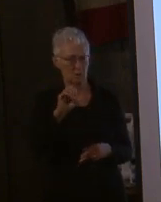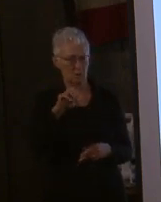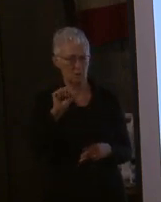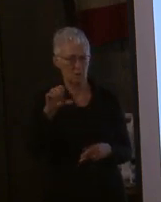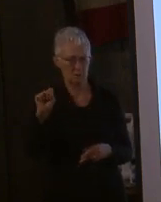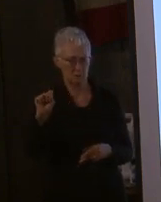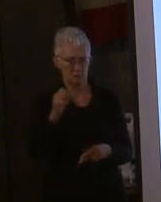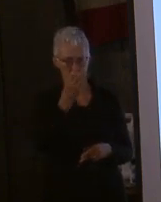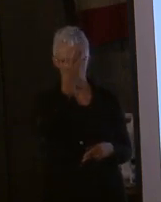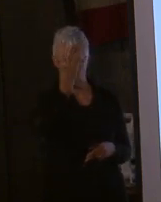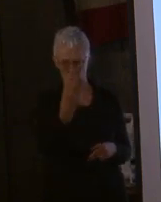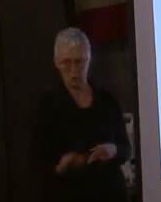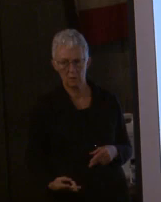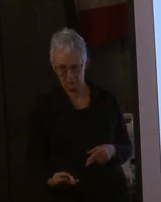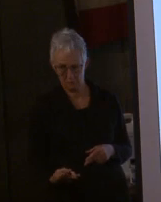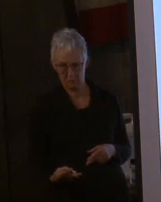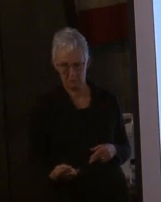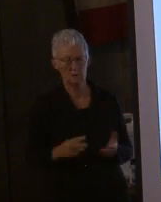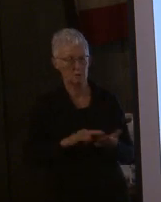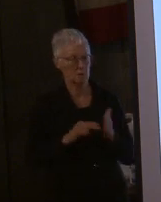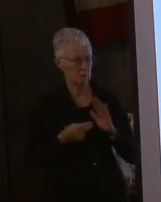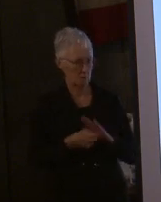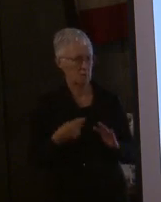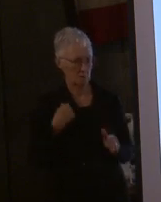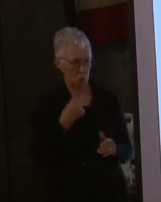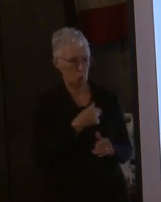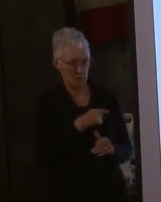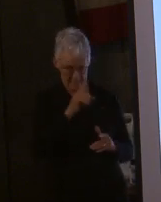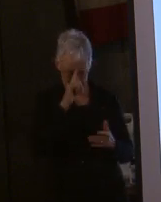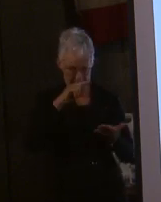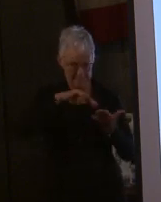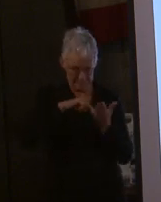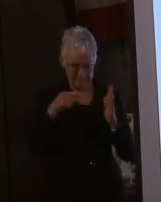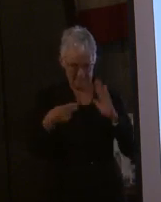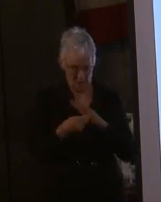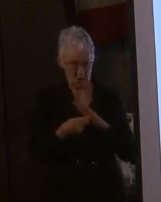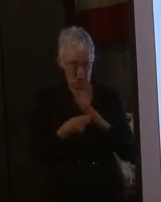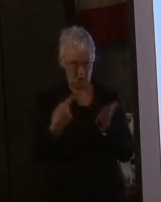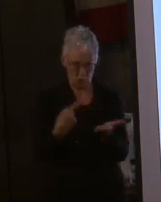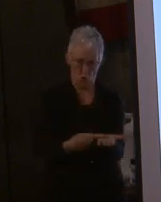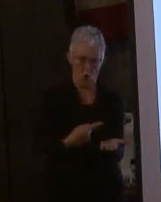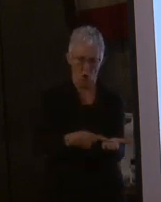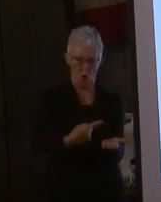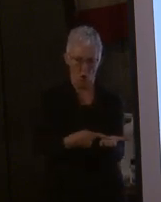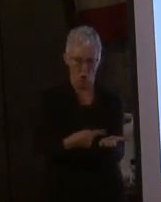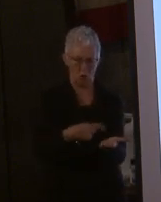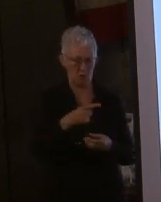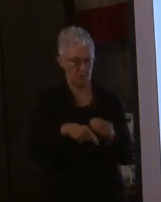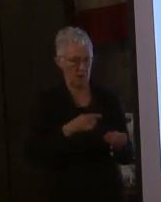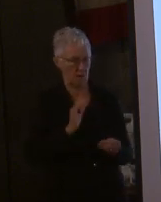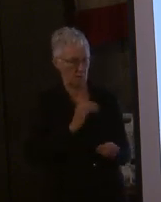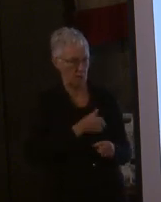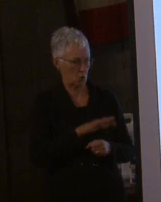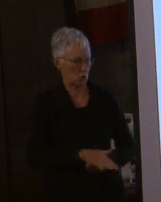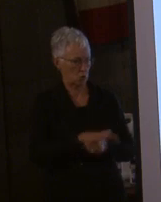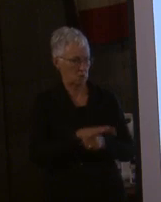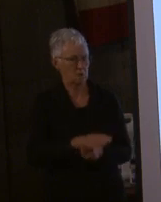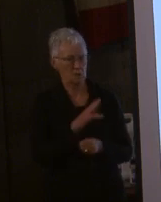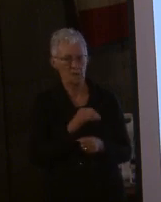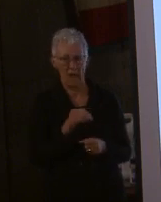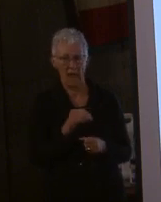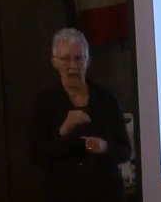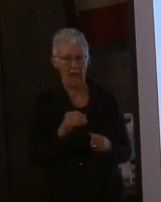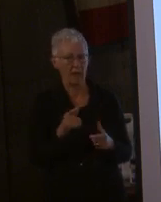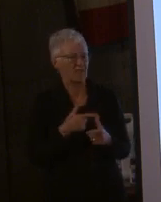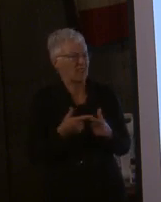effort to make sure that we're dealing with our stress and having a little bit of fun. So when